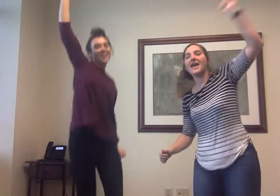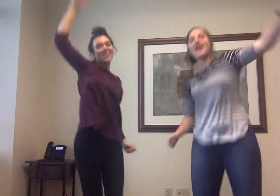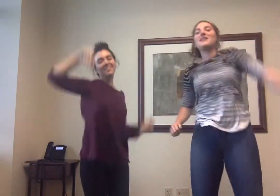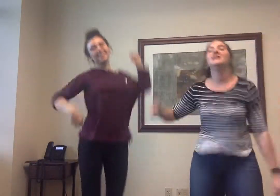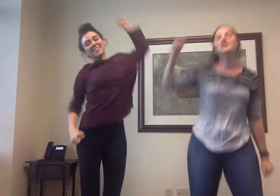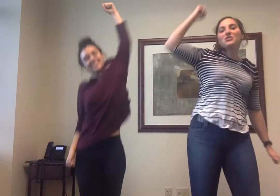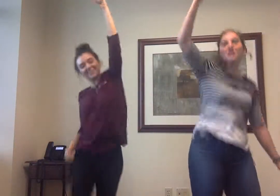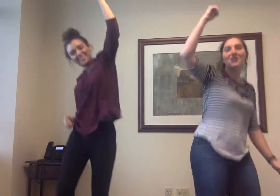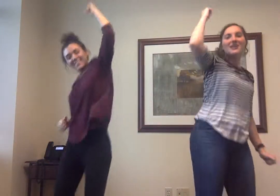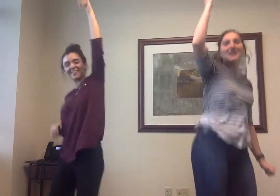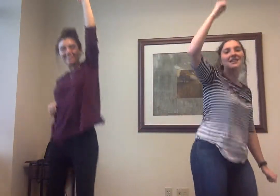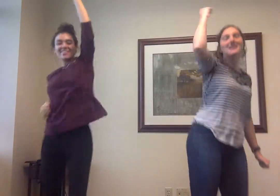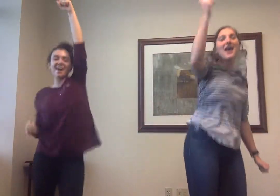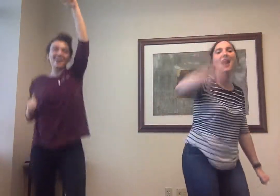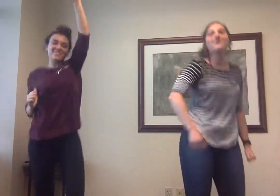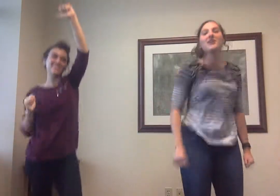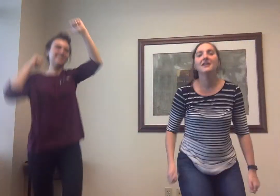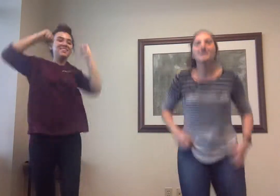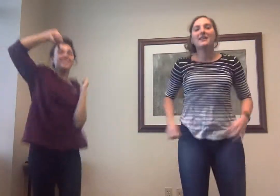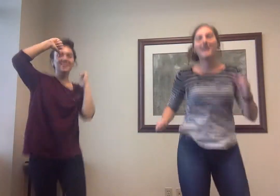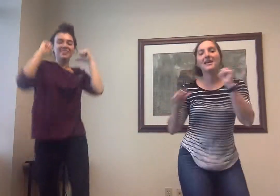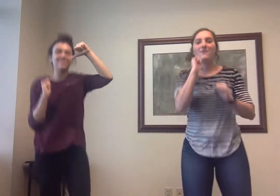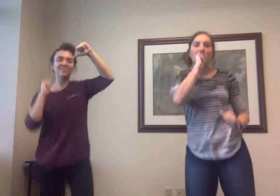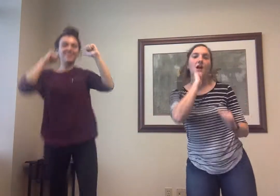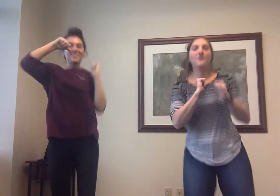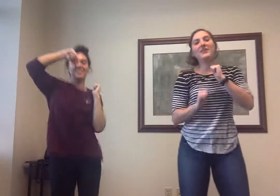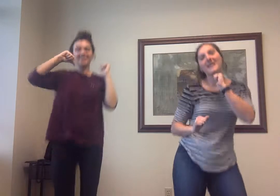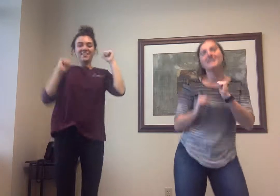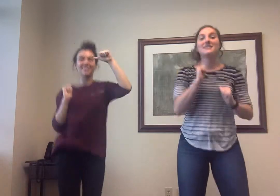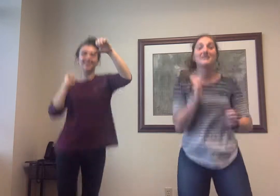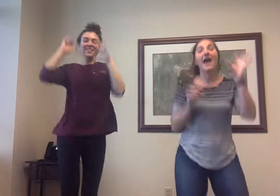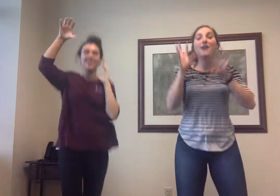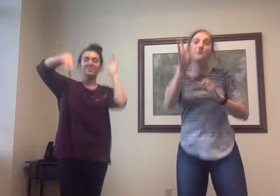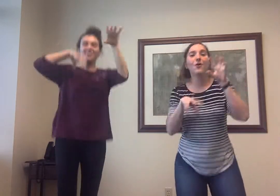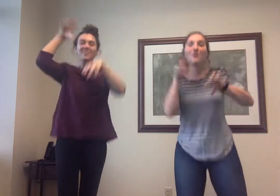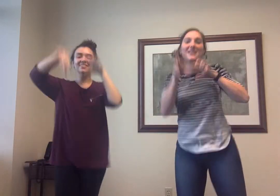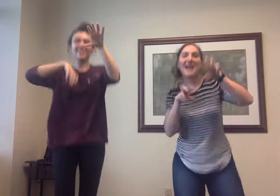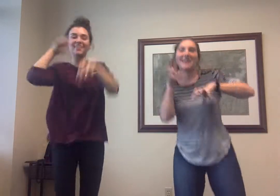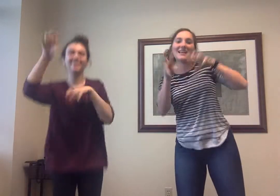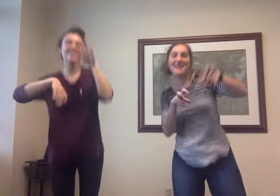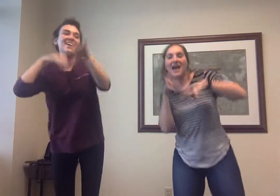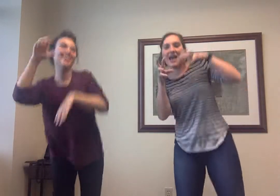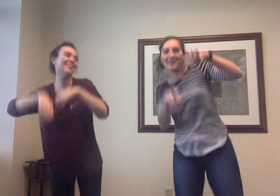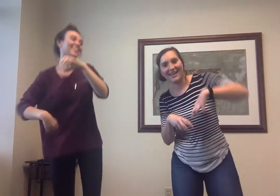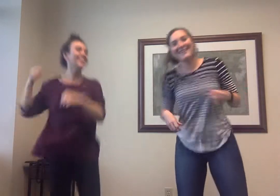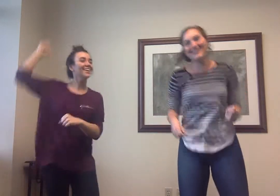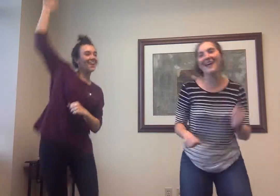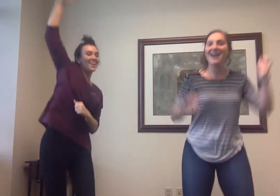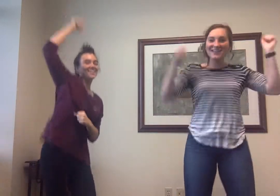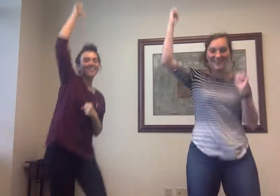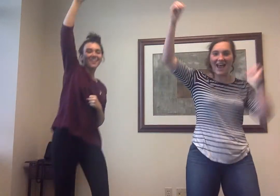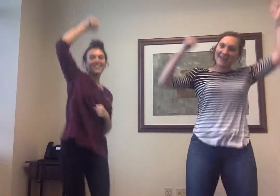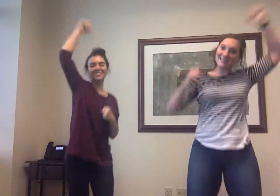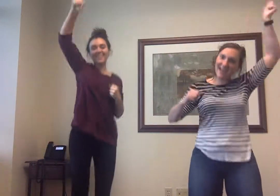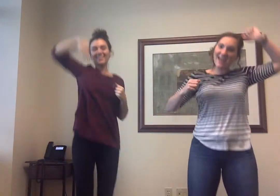there, he's surely alive. He's living on the inside, rolling like a lion. God's not dead,